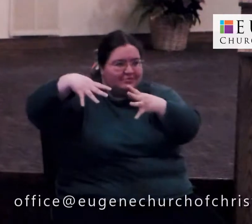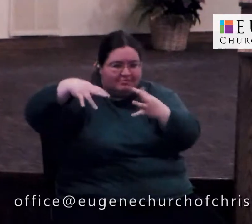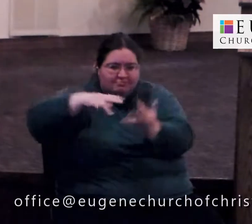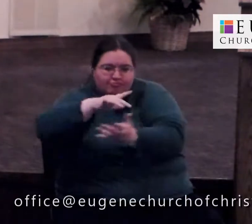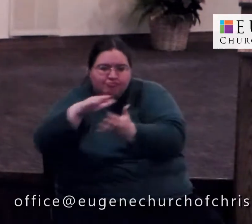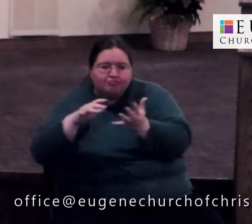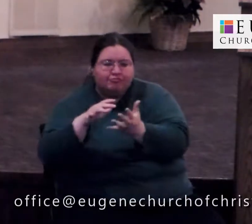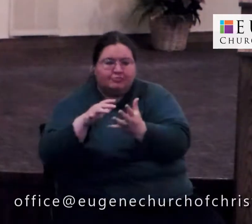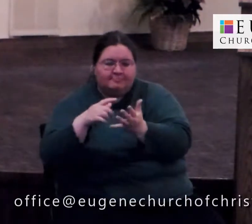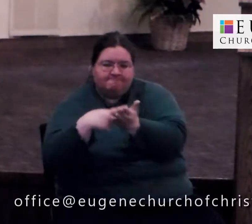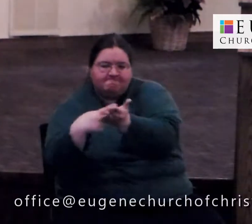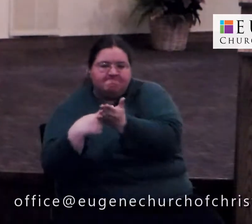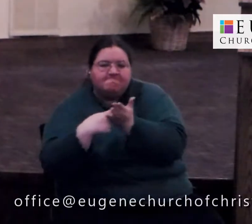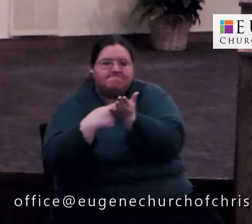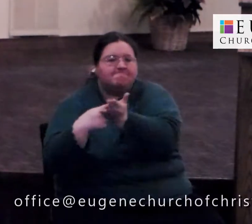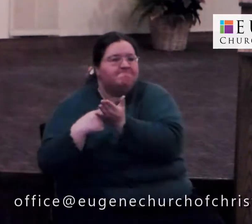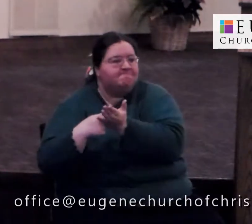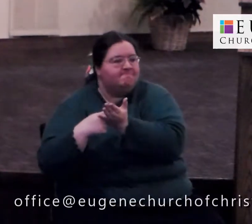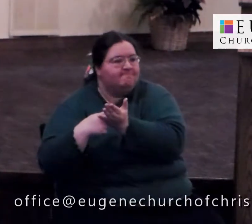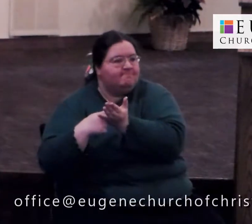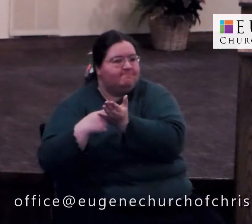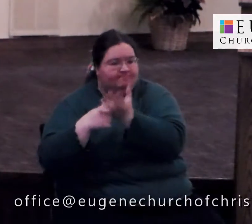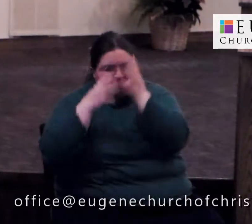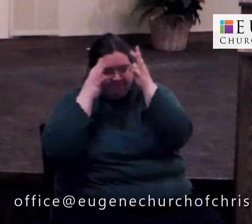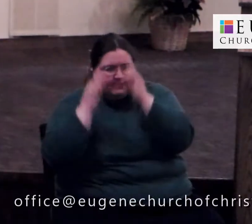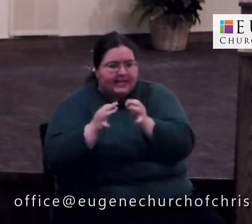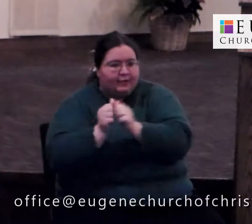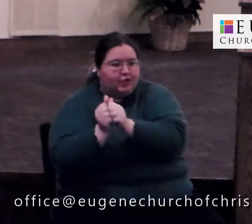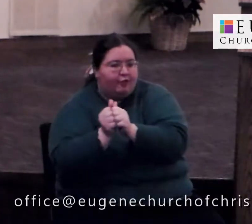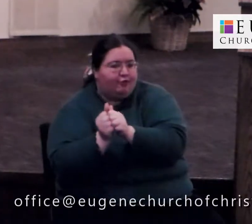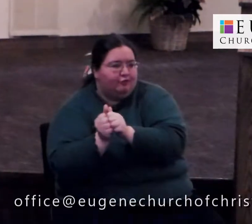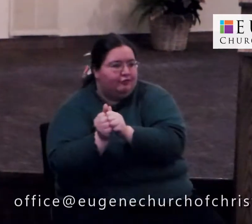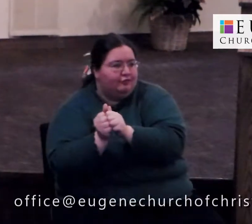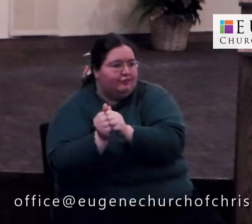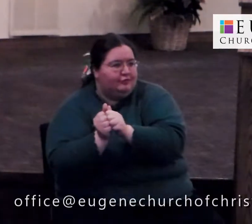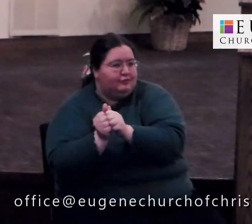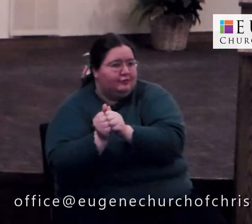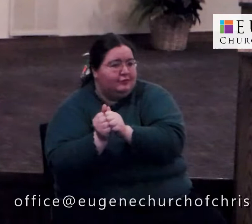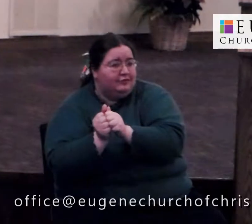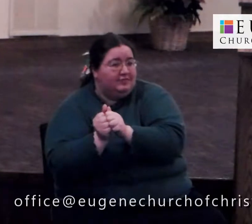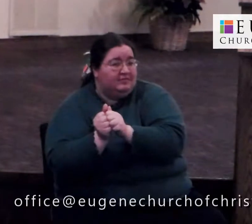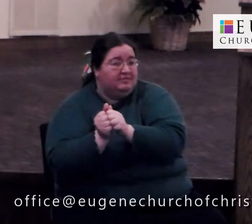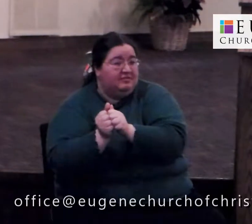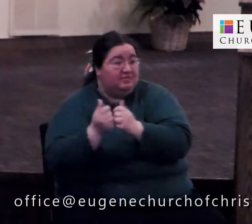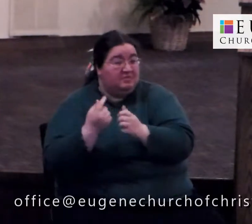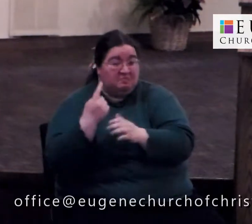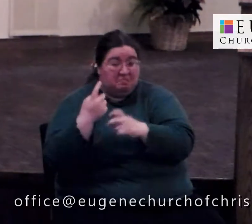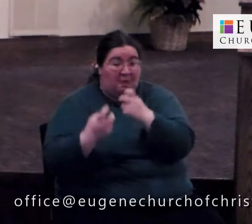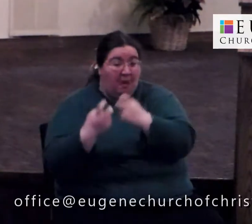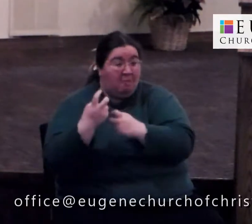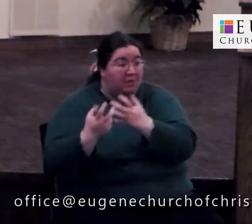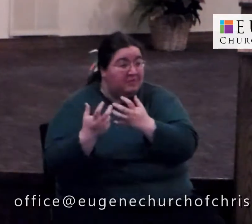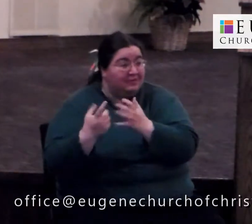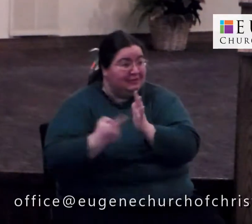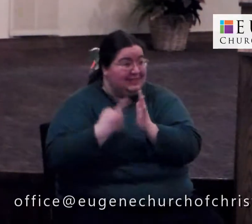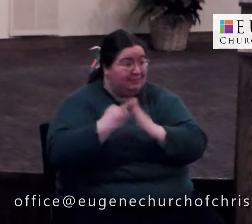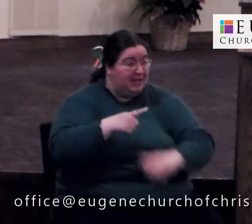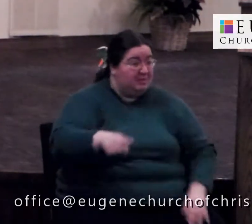way. One of the drawbacks of it is sometimes you may not even realize who they are. And the reason you don't realize who they